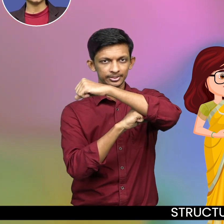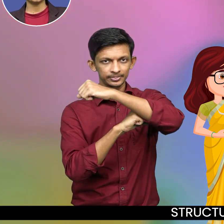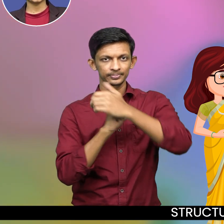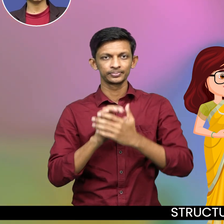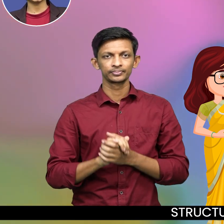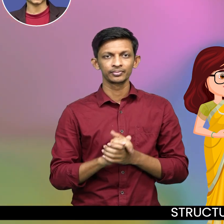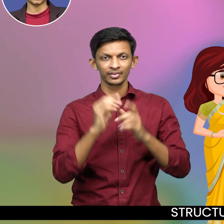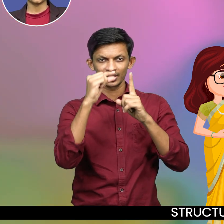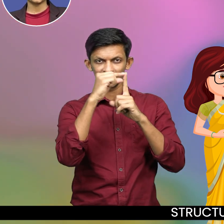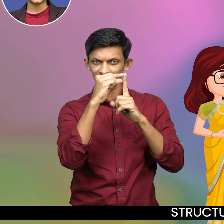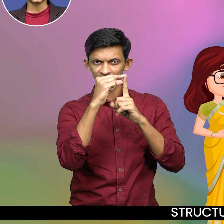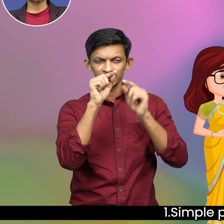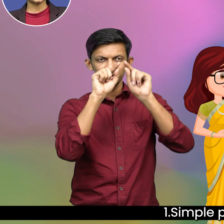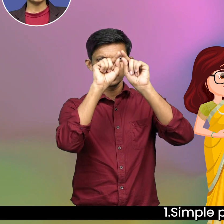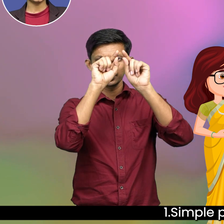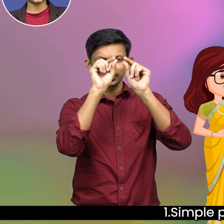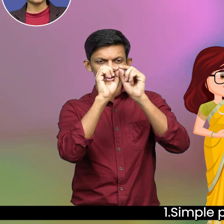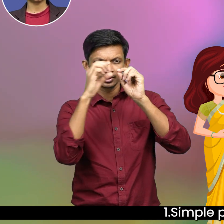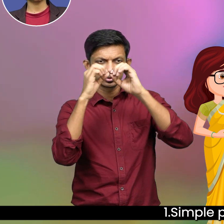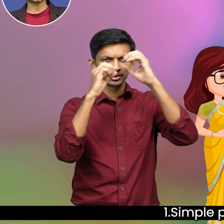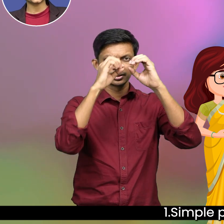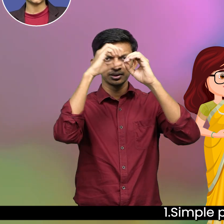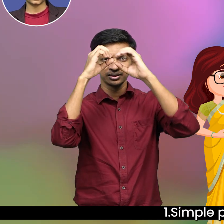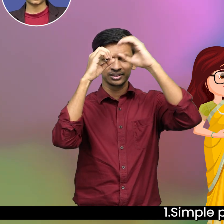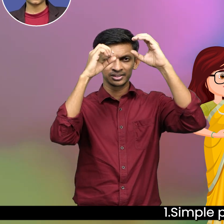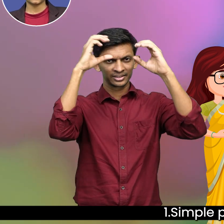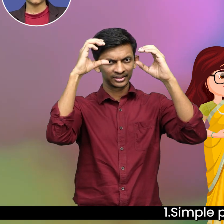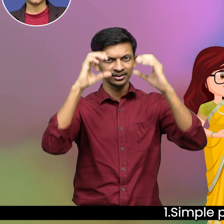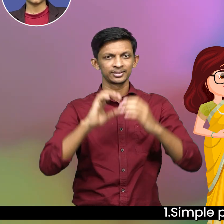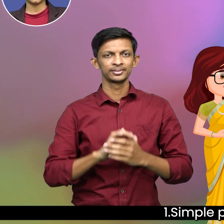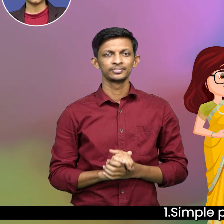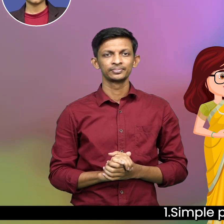Structure: parenchyma. Simple permanent tissues.